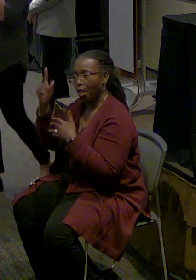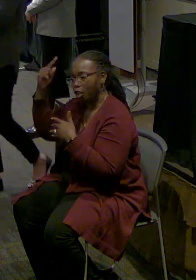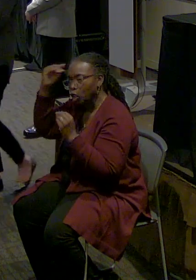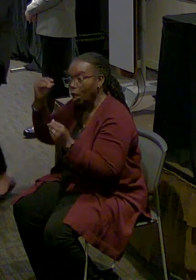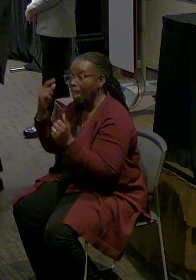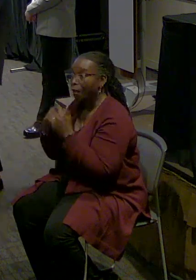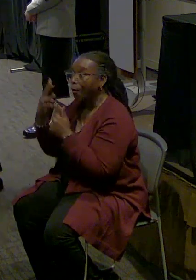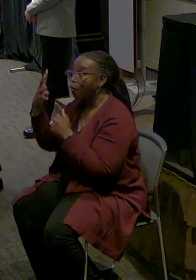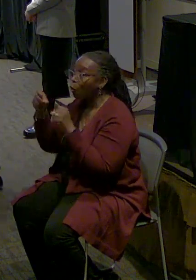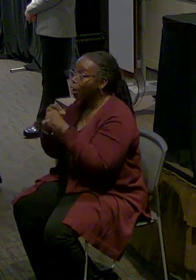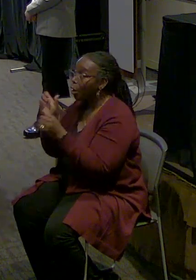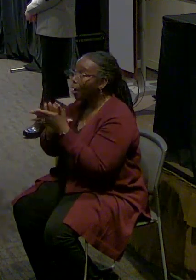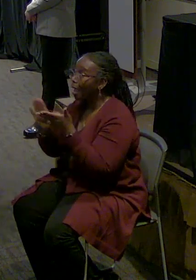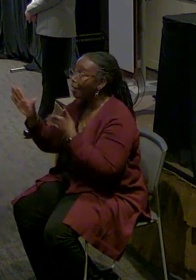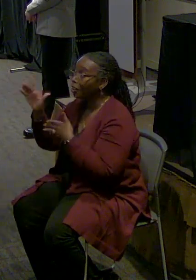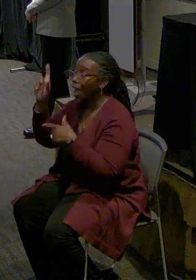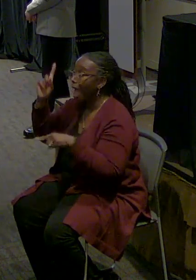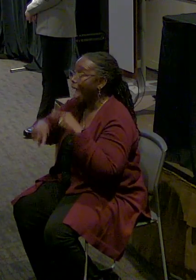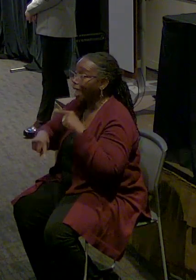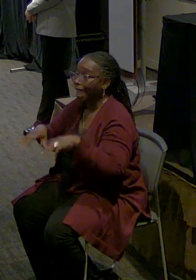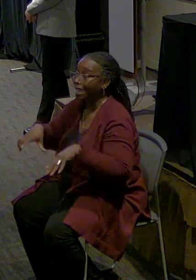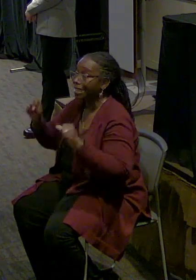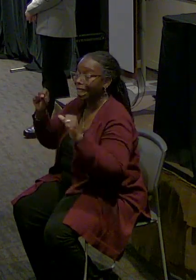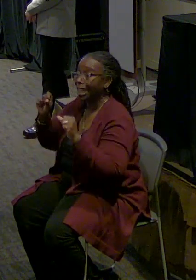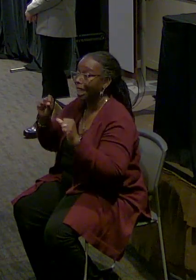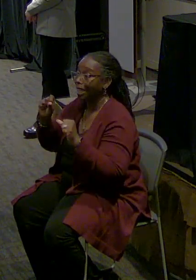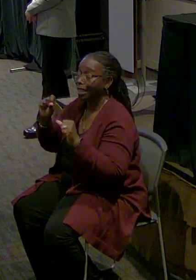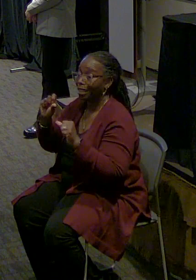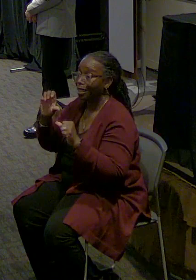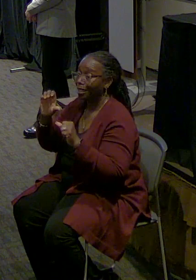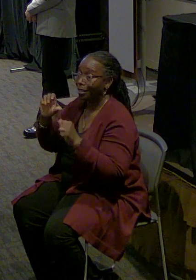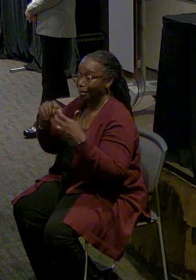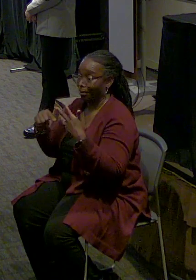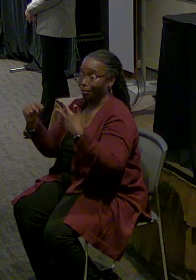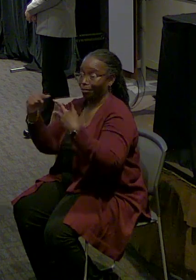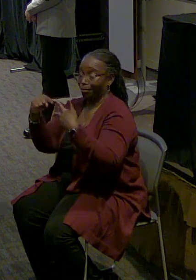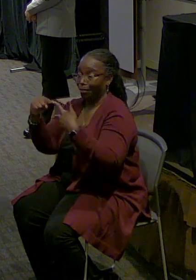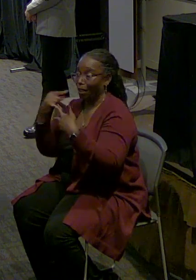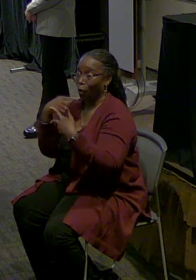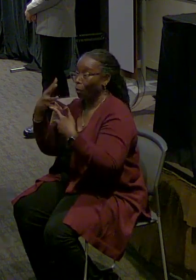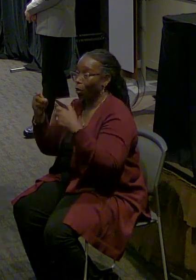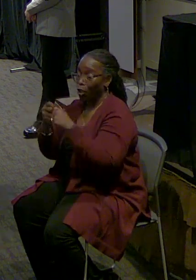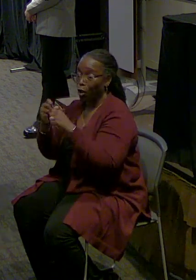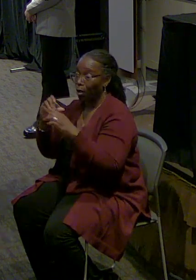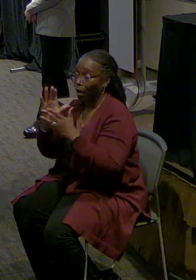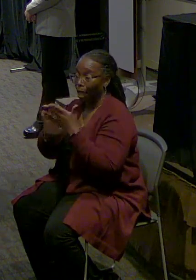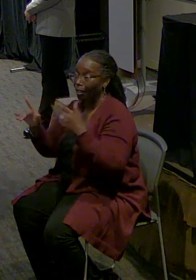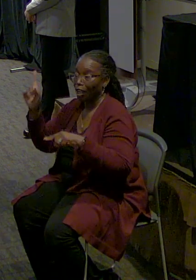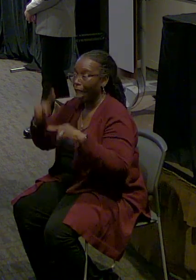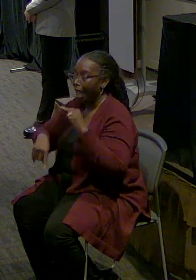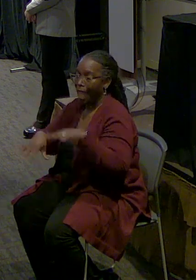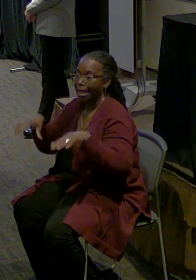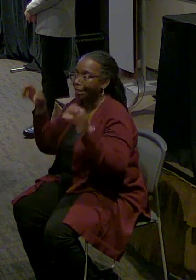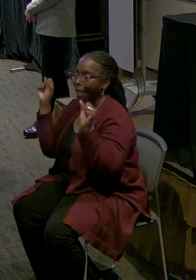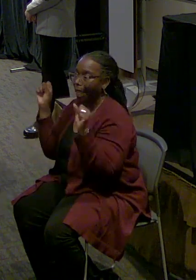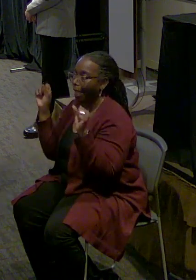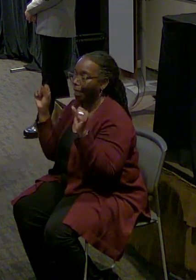I'm going to a four-year college, I can't take Hort 2. If I'm going to a four-year college,